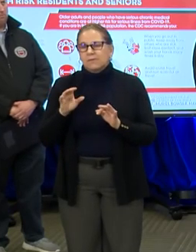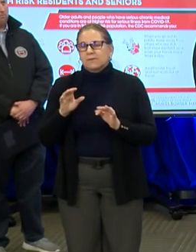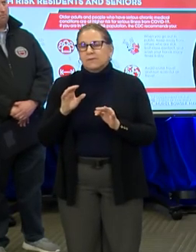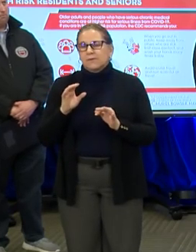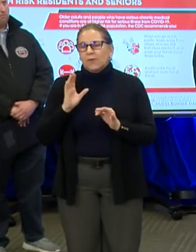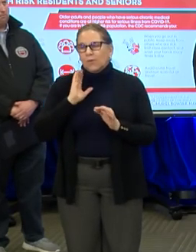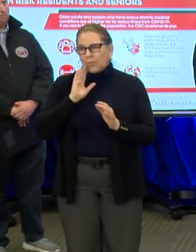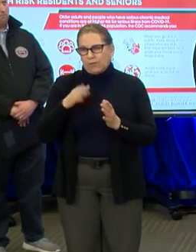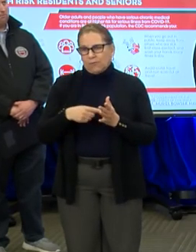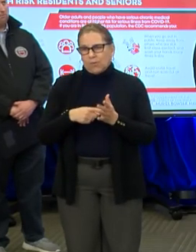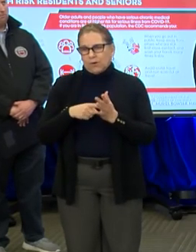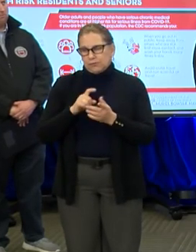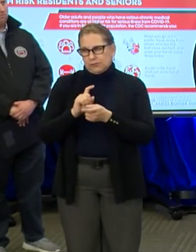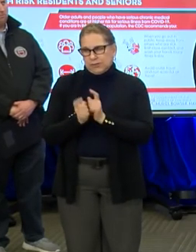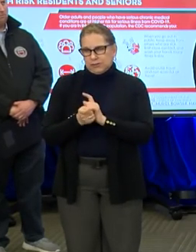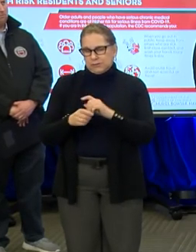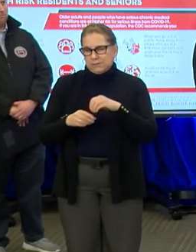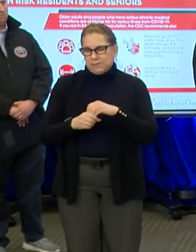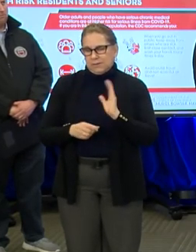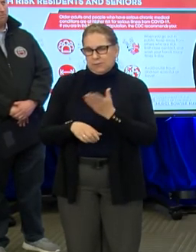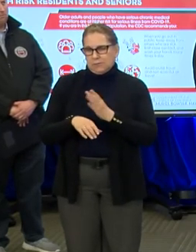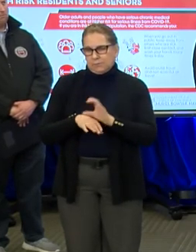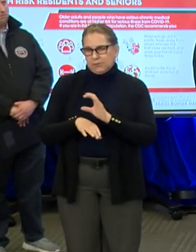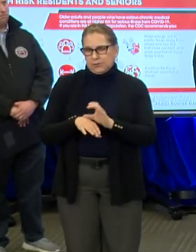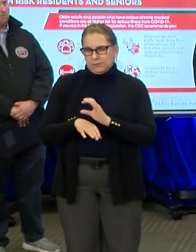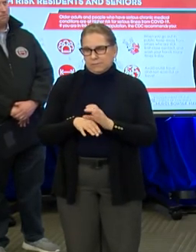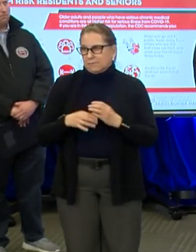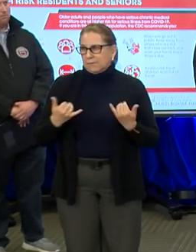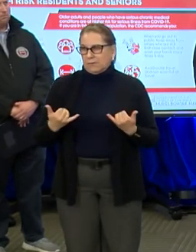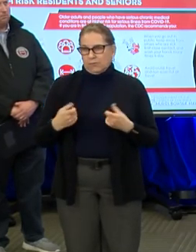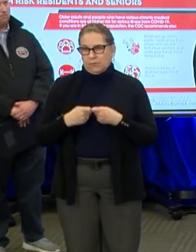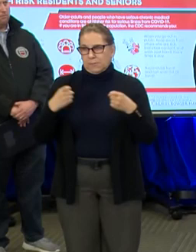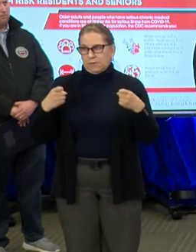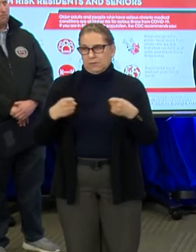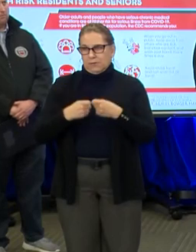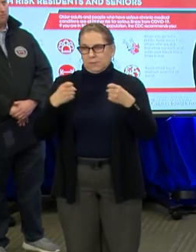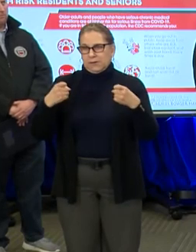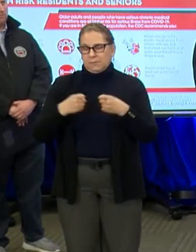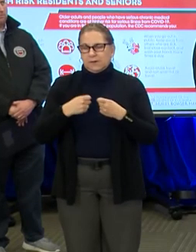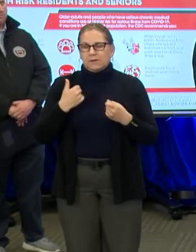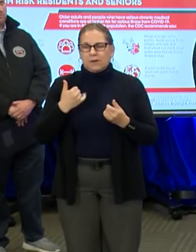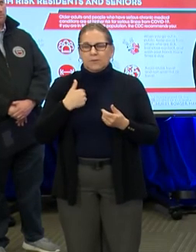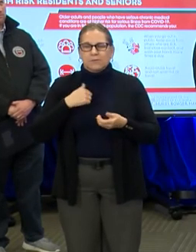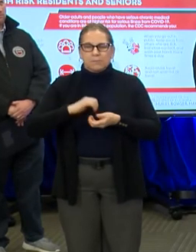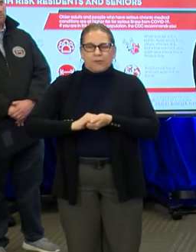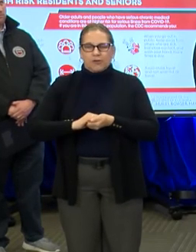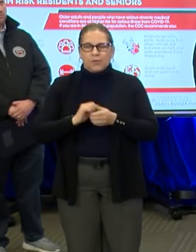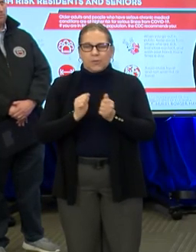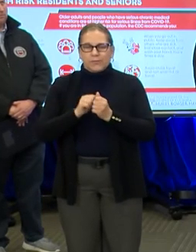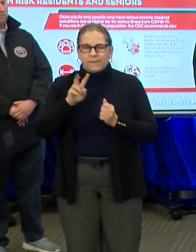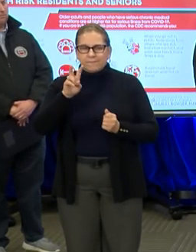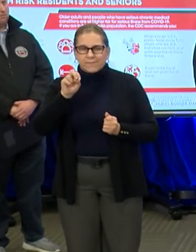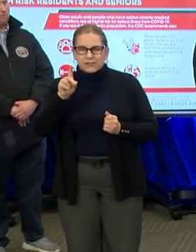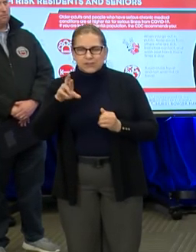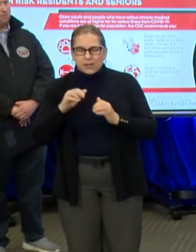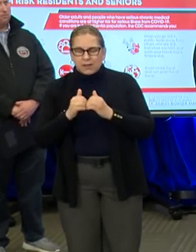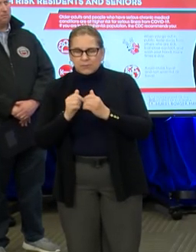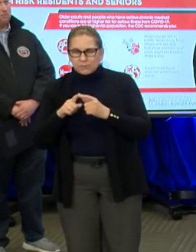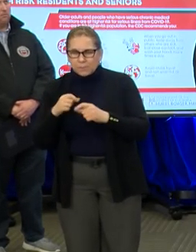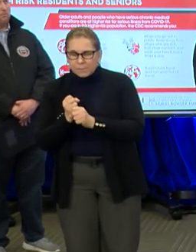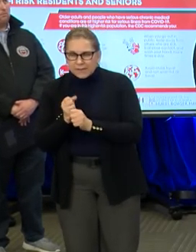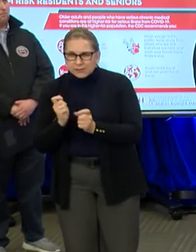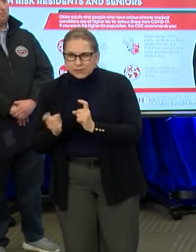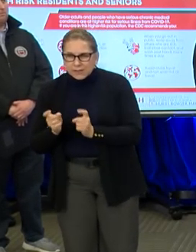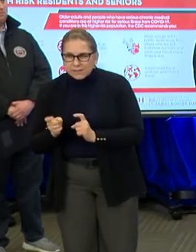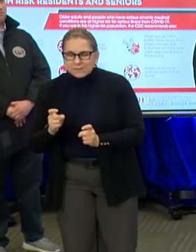that isn't automatic. So we're working with the vendor to make that change about the question about are you